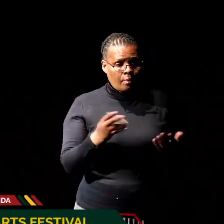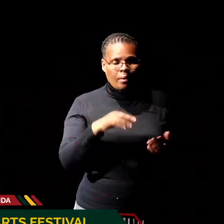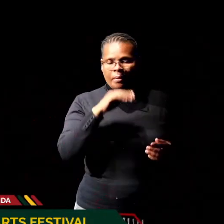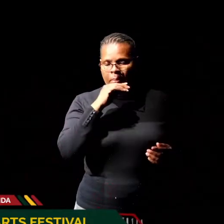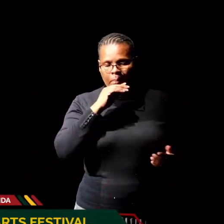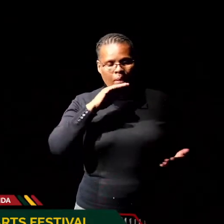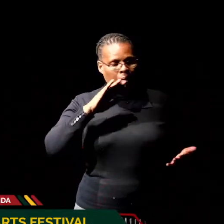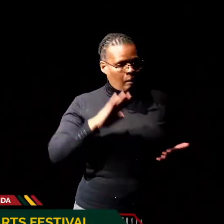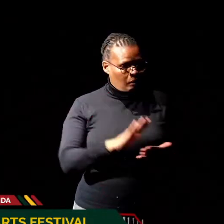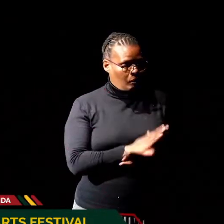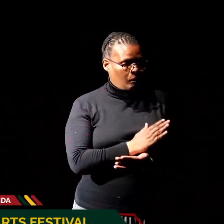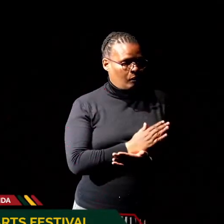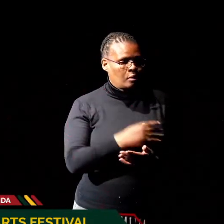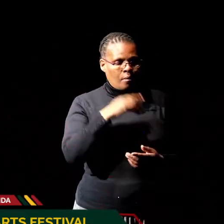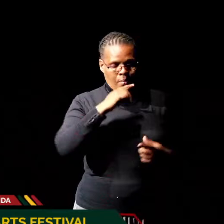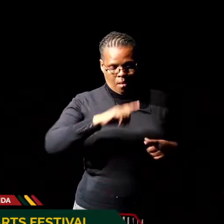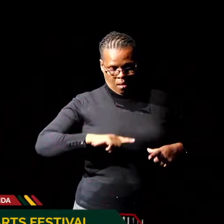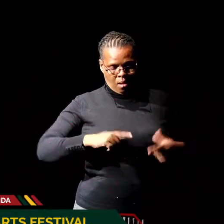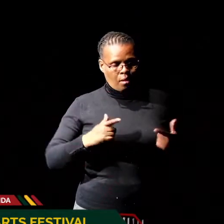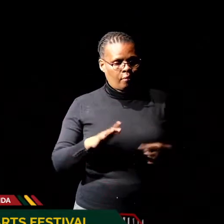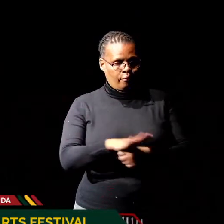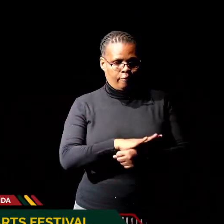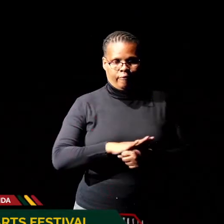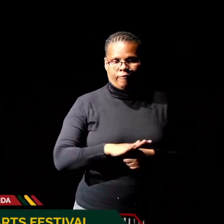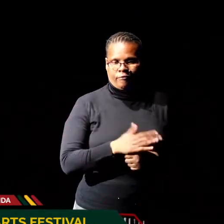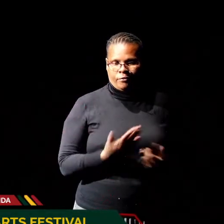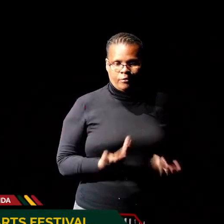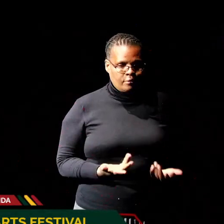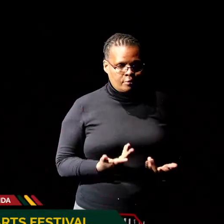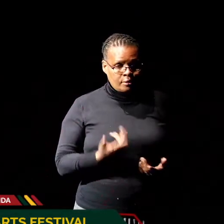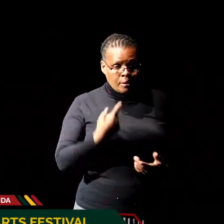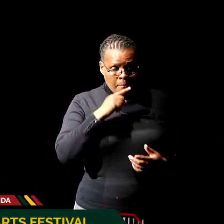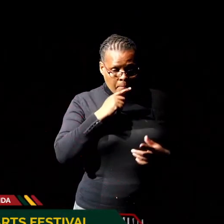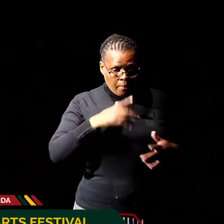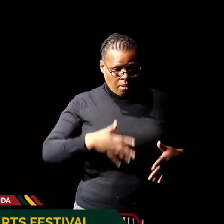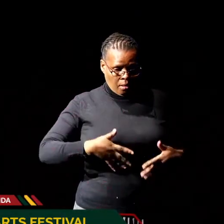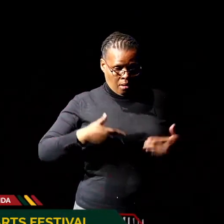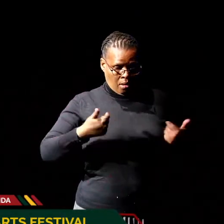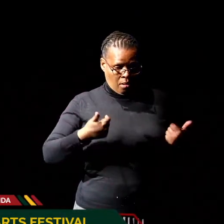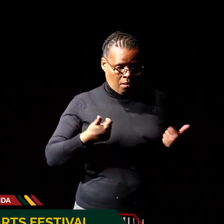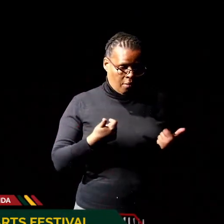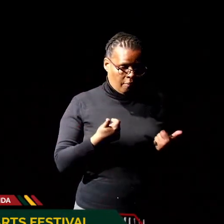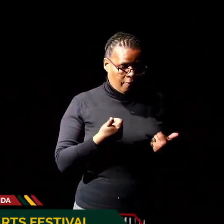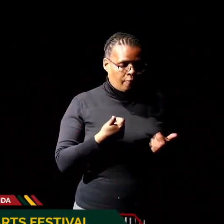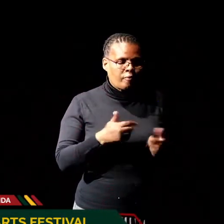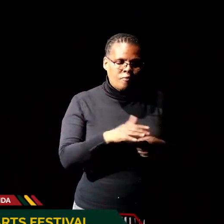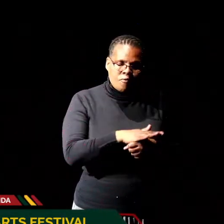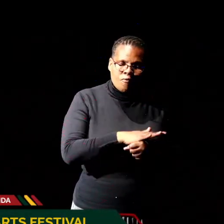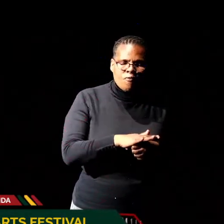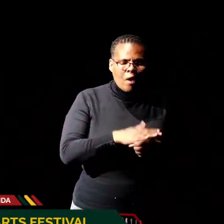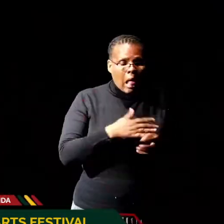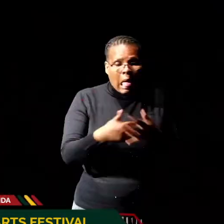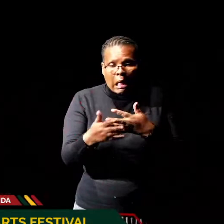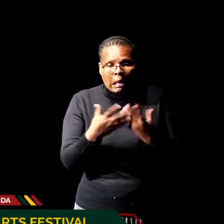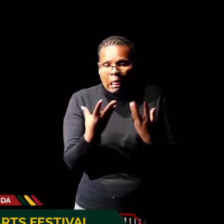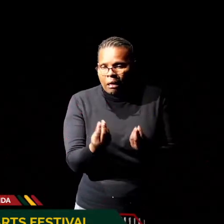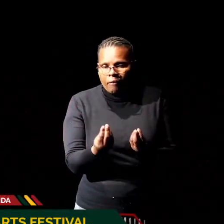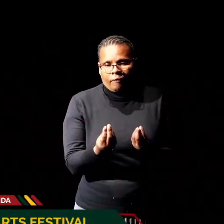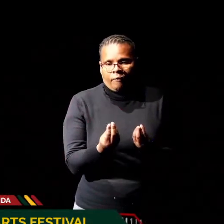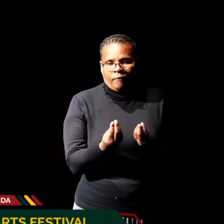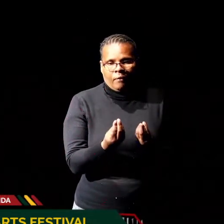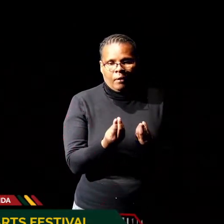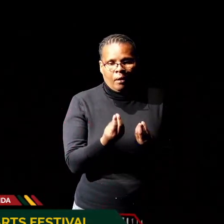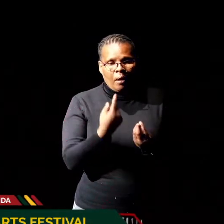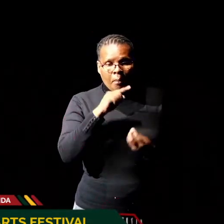live life in full. Living life in full means whatever you have,